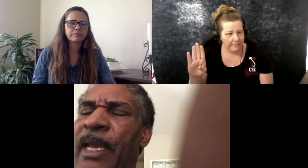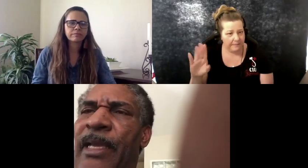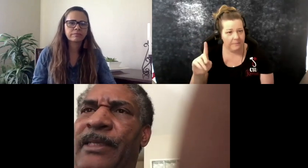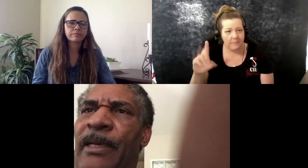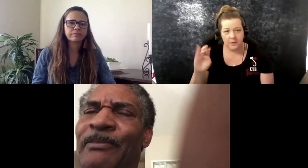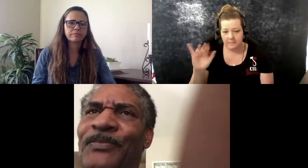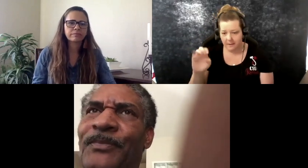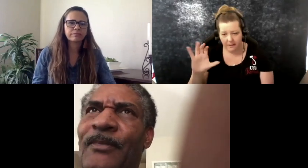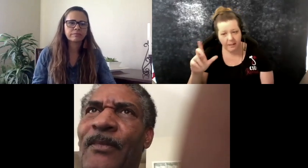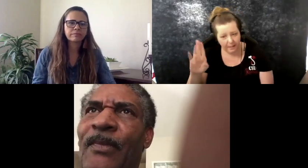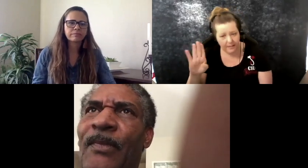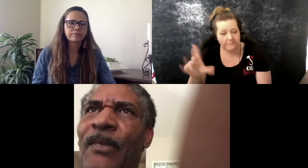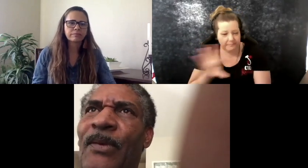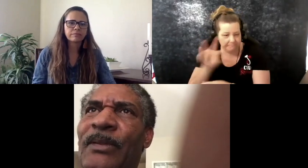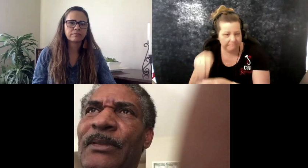And